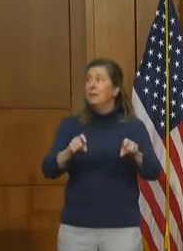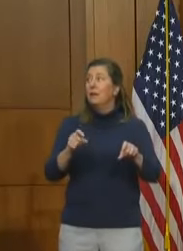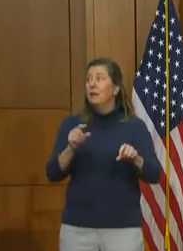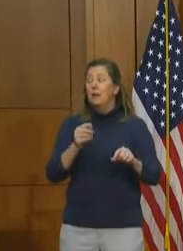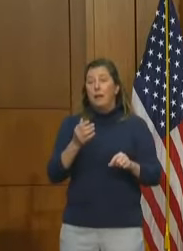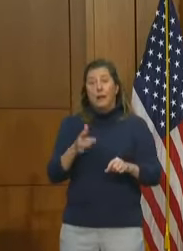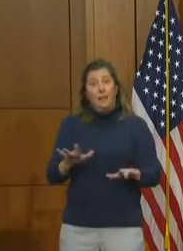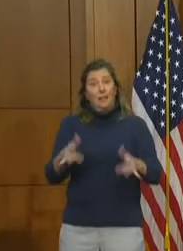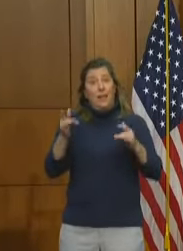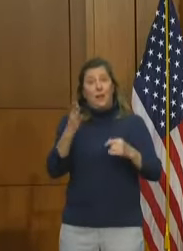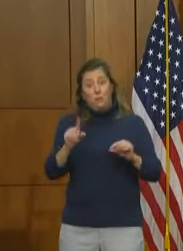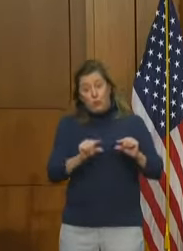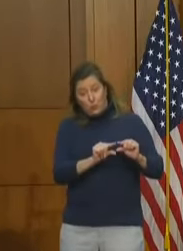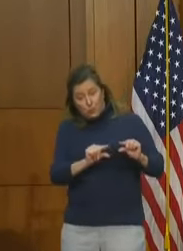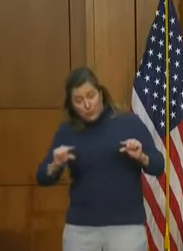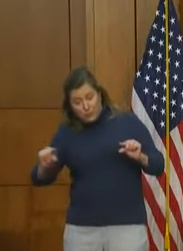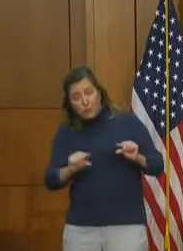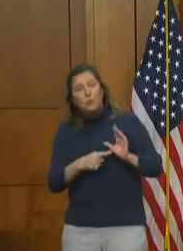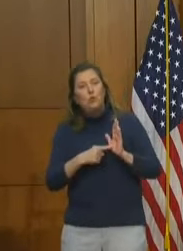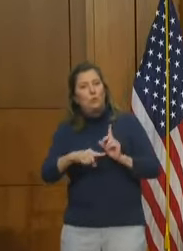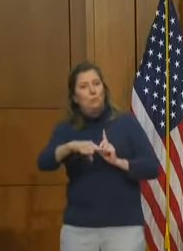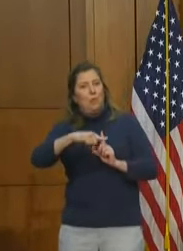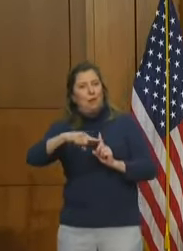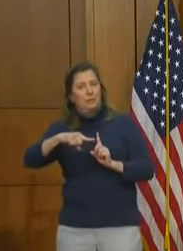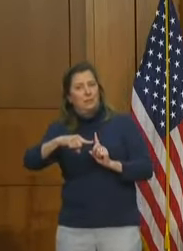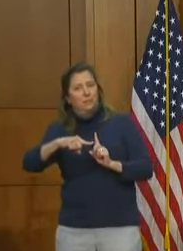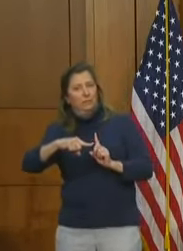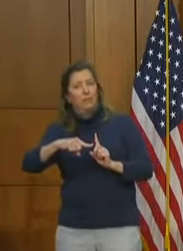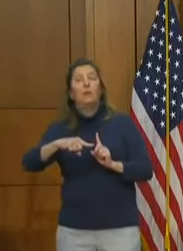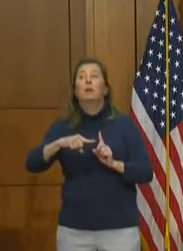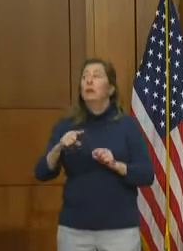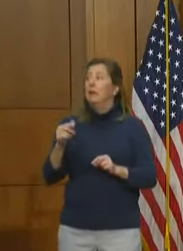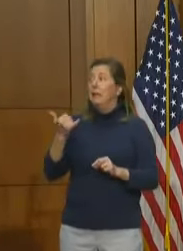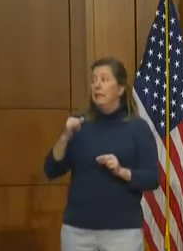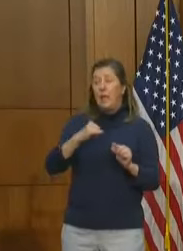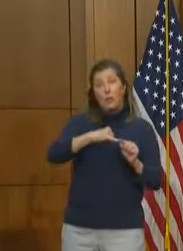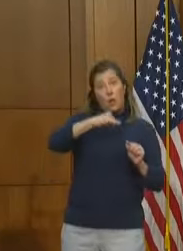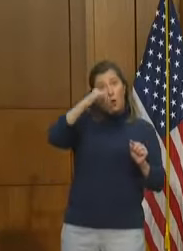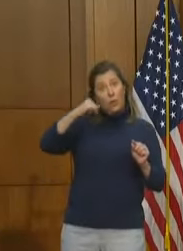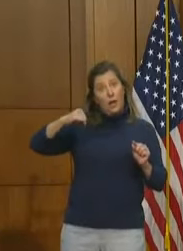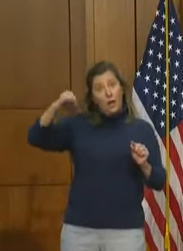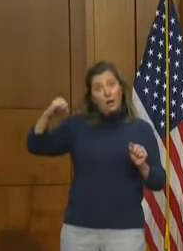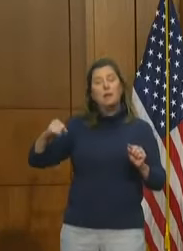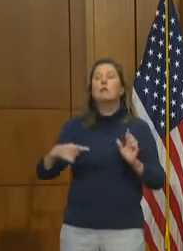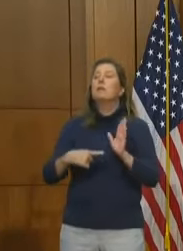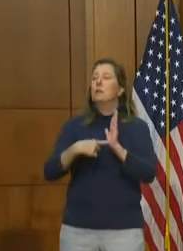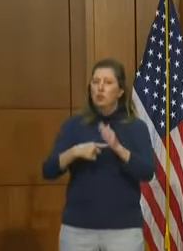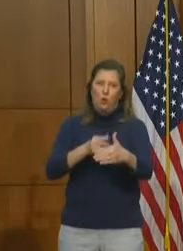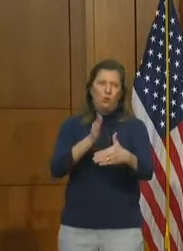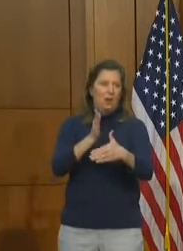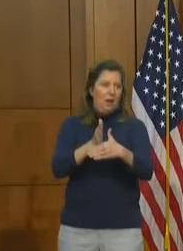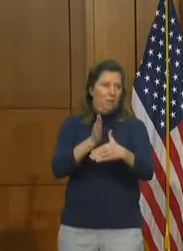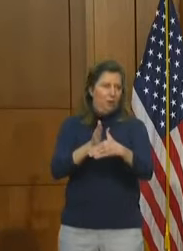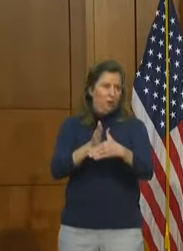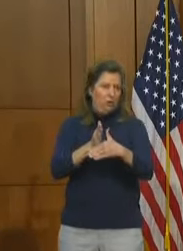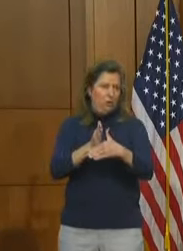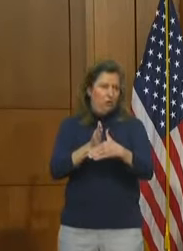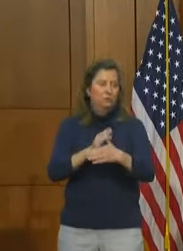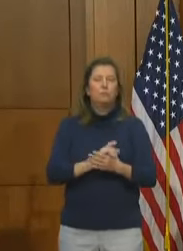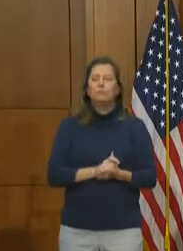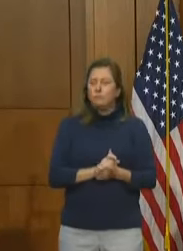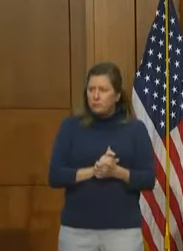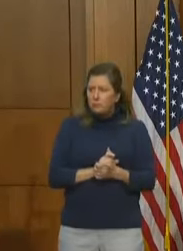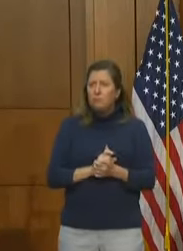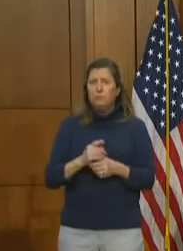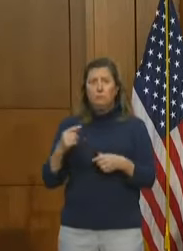bottom is how many were positive. And the yellow line, again, shows the average. I have